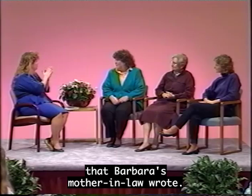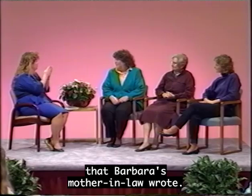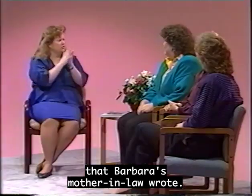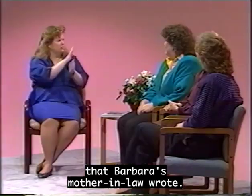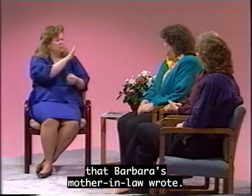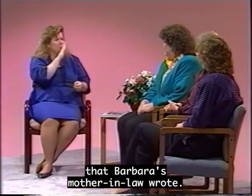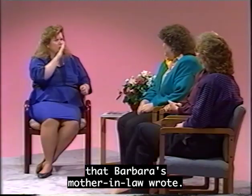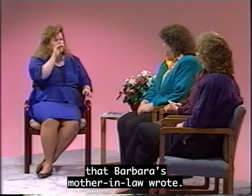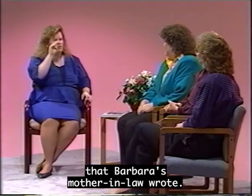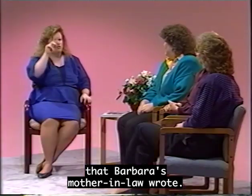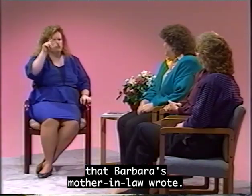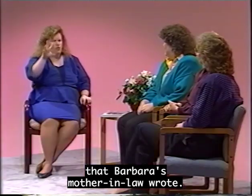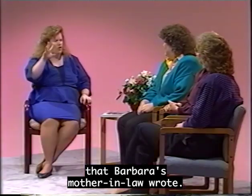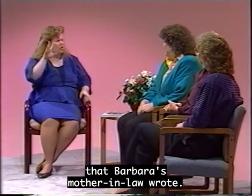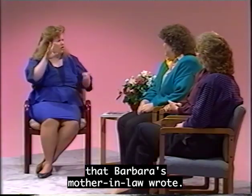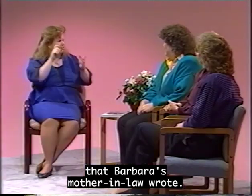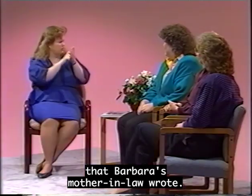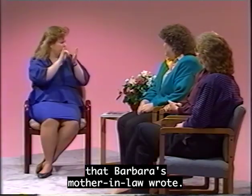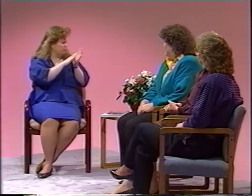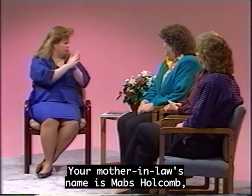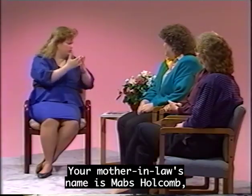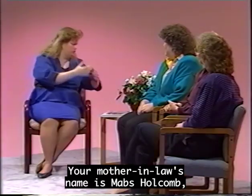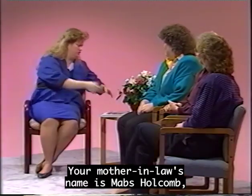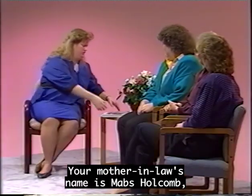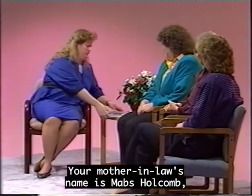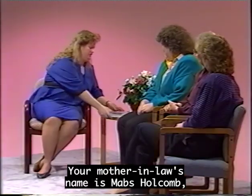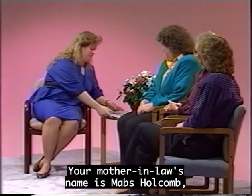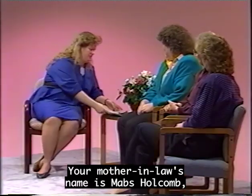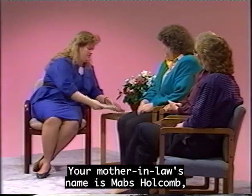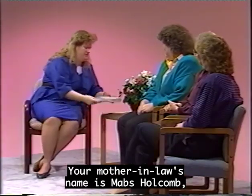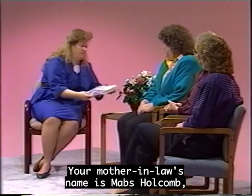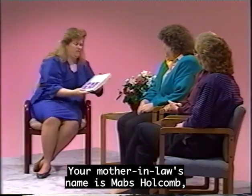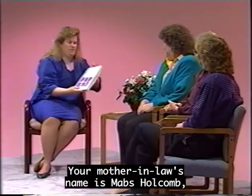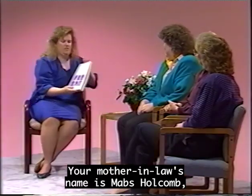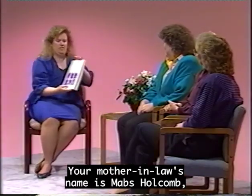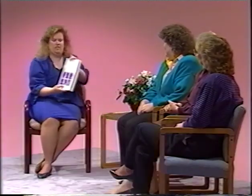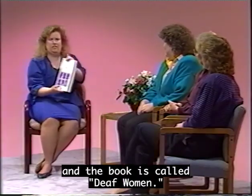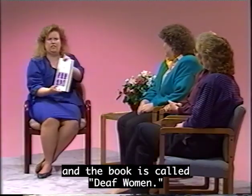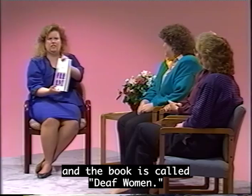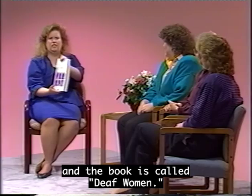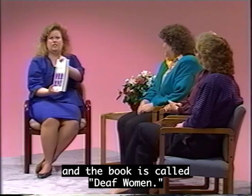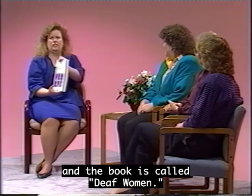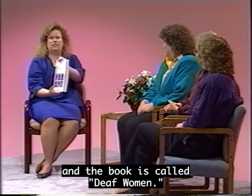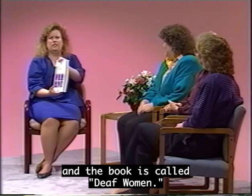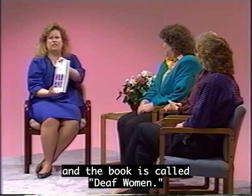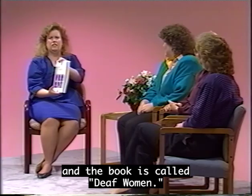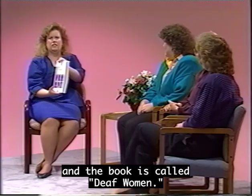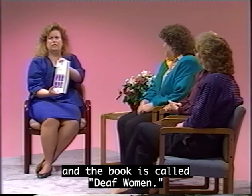Barbara's mother-in-law wrote. Your mother-in-law's name is Mabs Holcomb, and the book is called Deaf